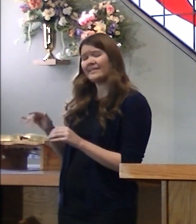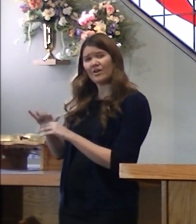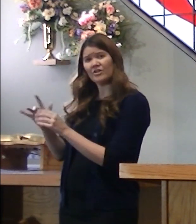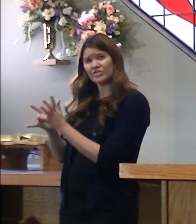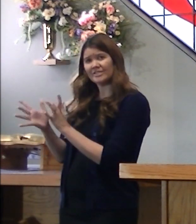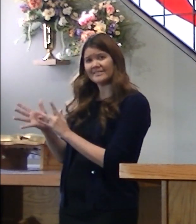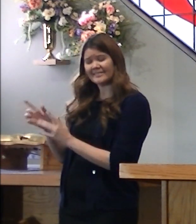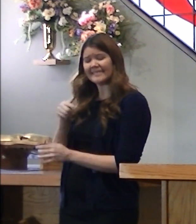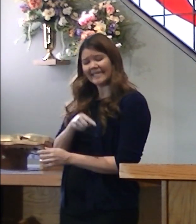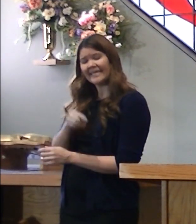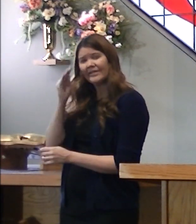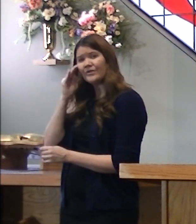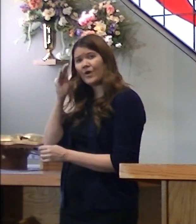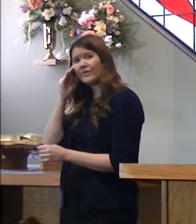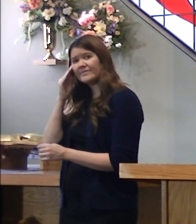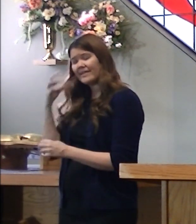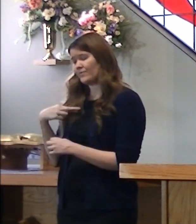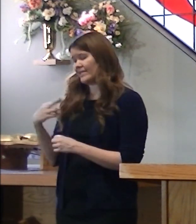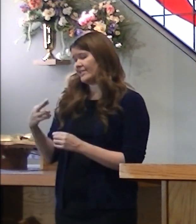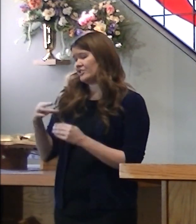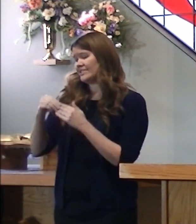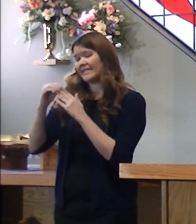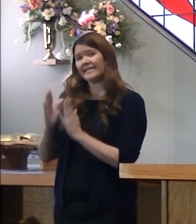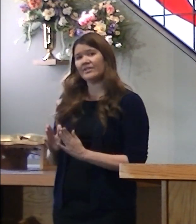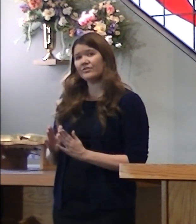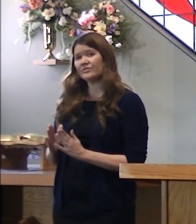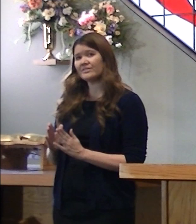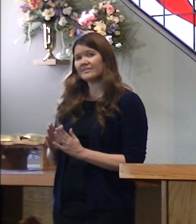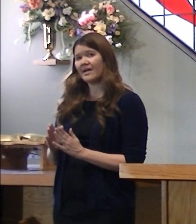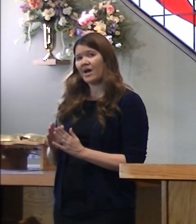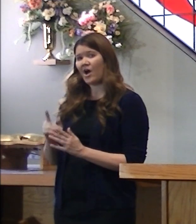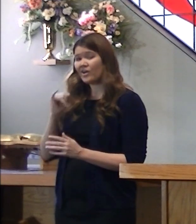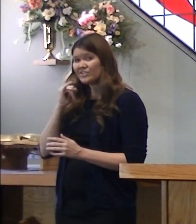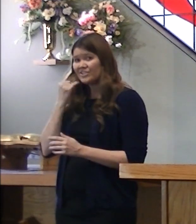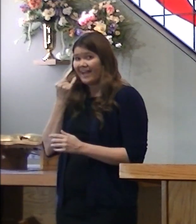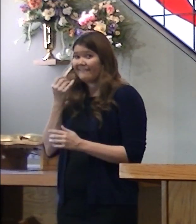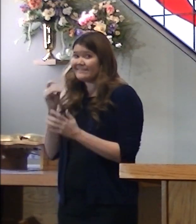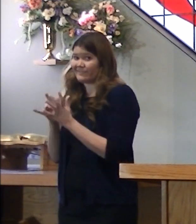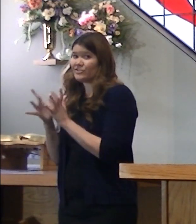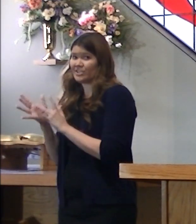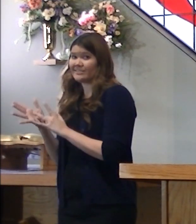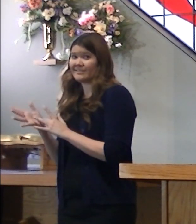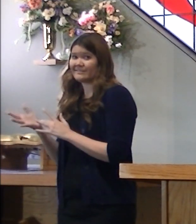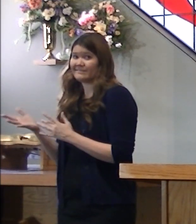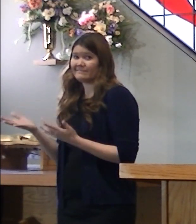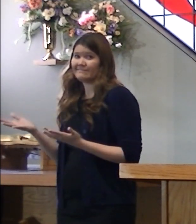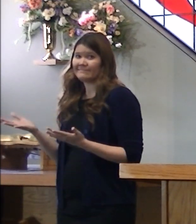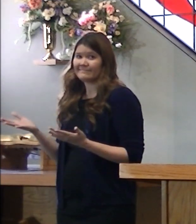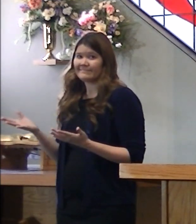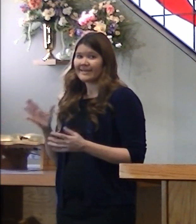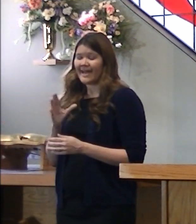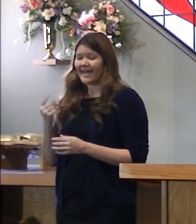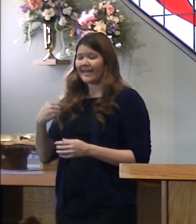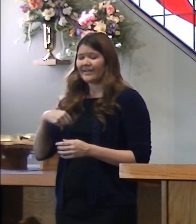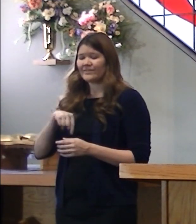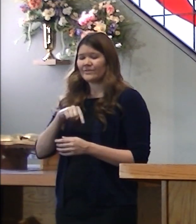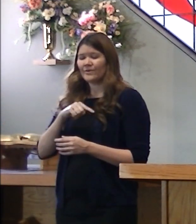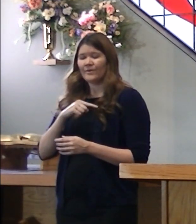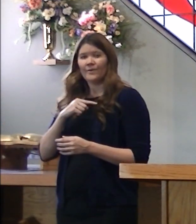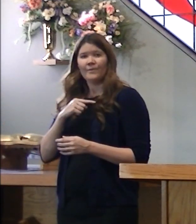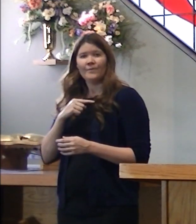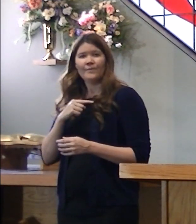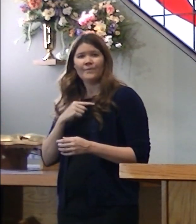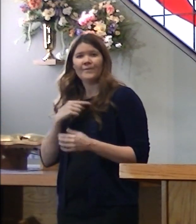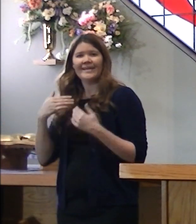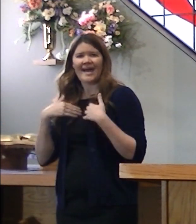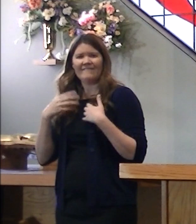He knows that the religious leaders are just jealous of Jesus. And then we've also got something else. We have